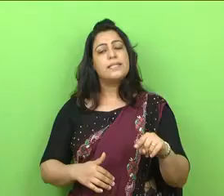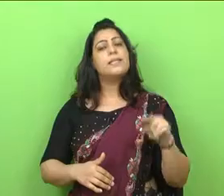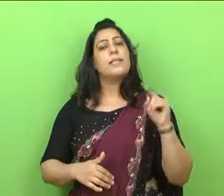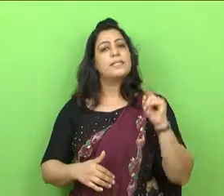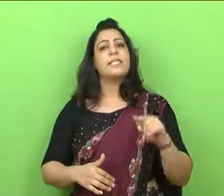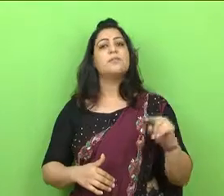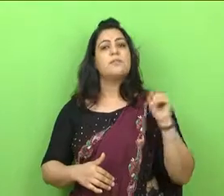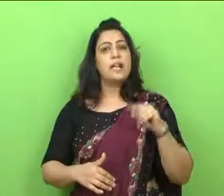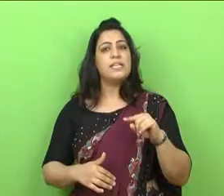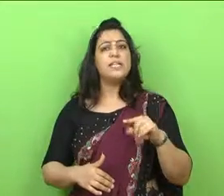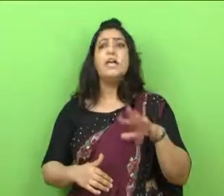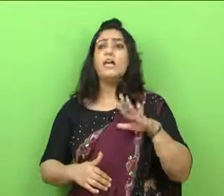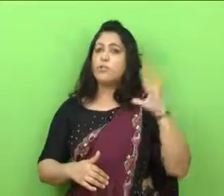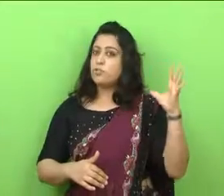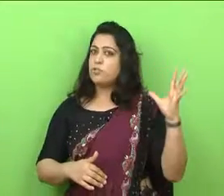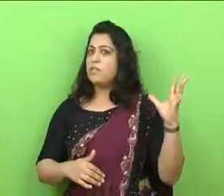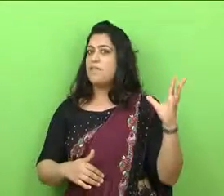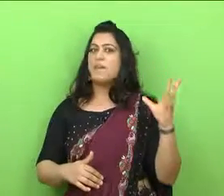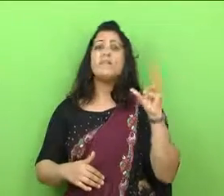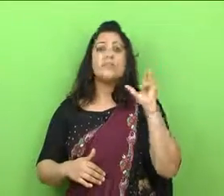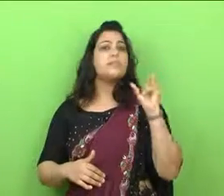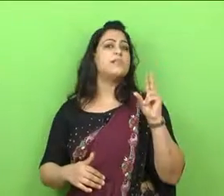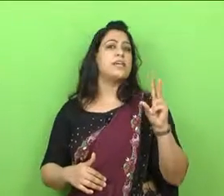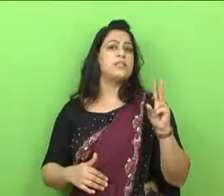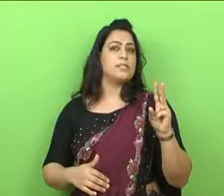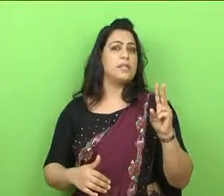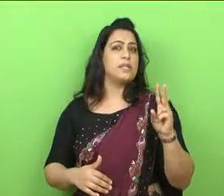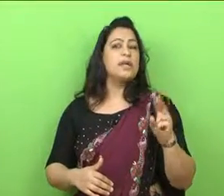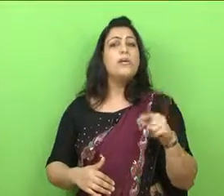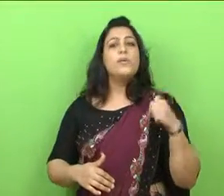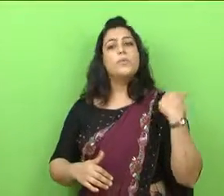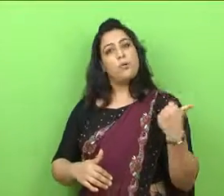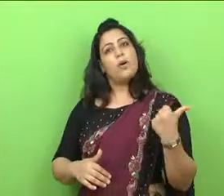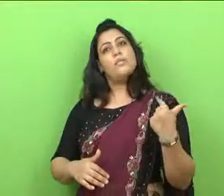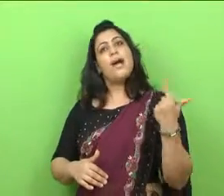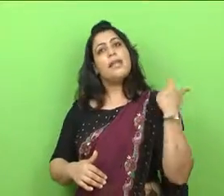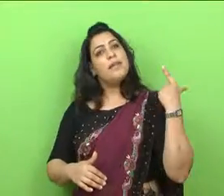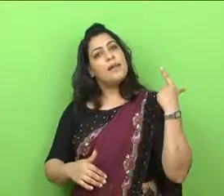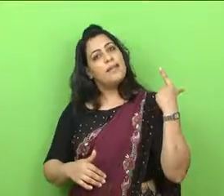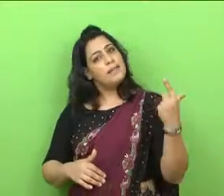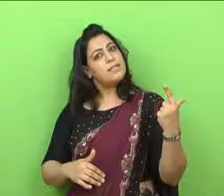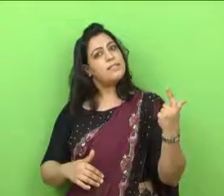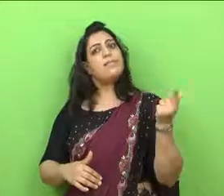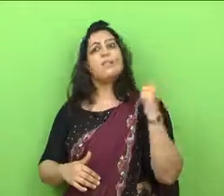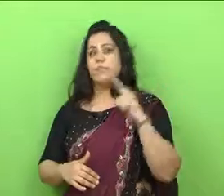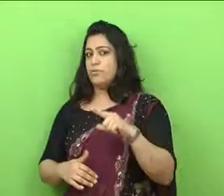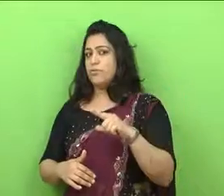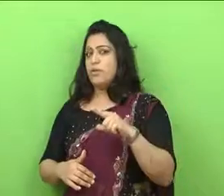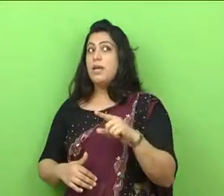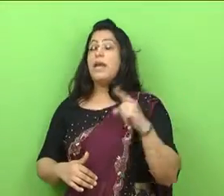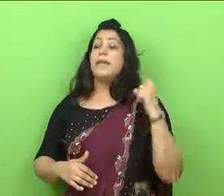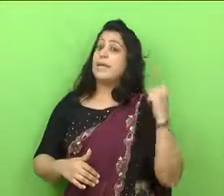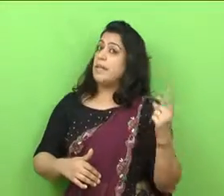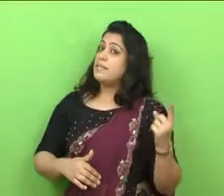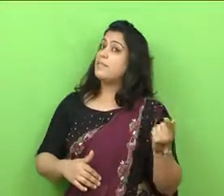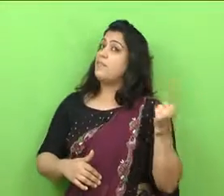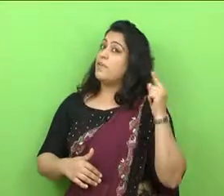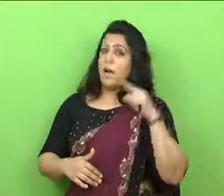Analytical assessment writing used to be divided into 2 sections earlier, which was analysis of an issue and analysis of an